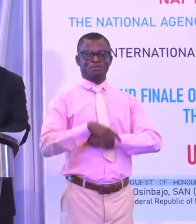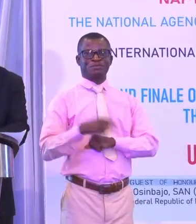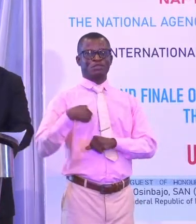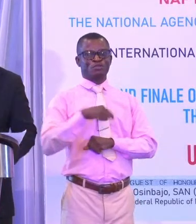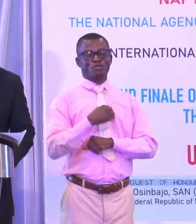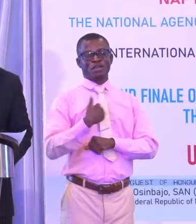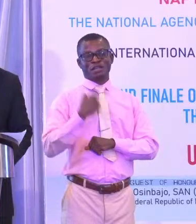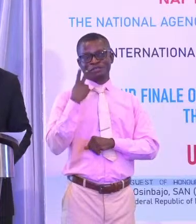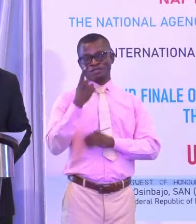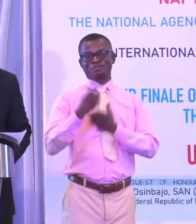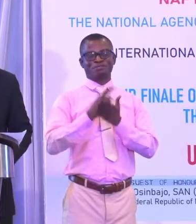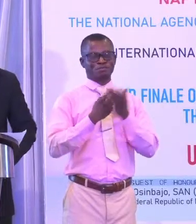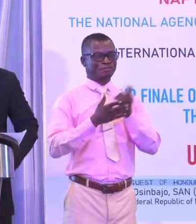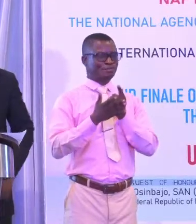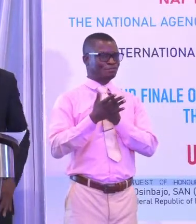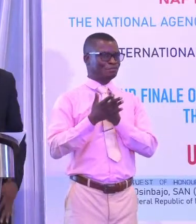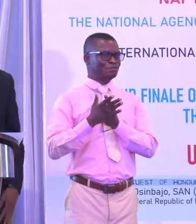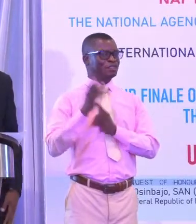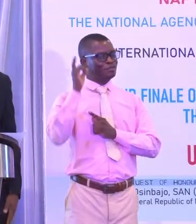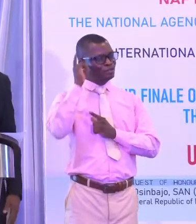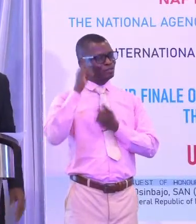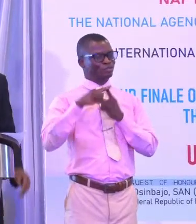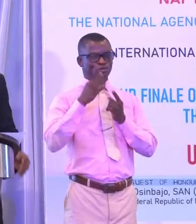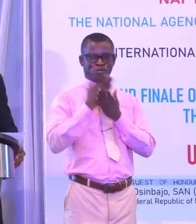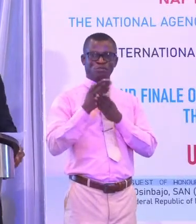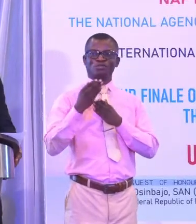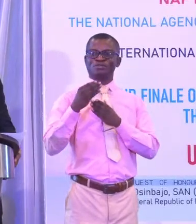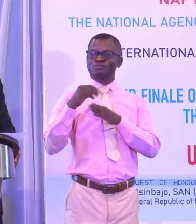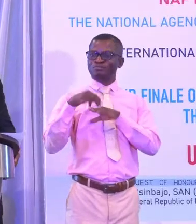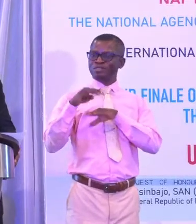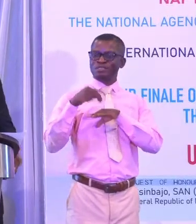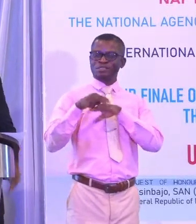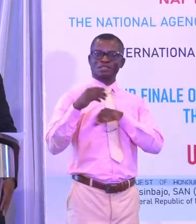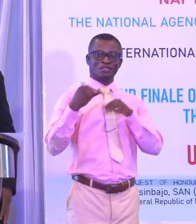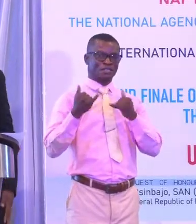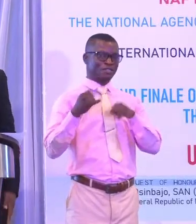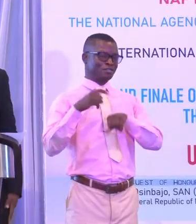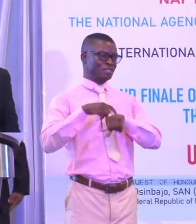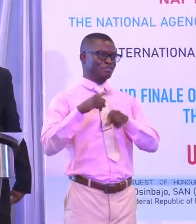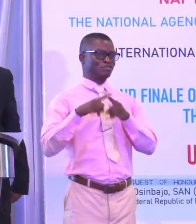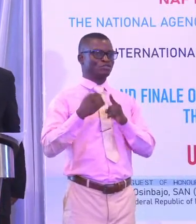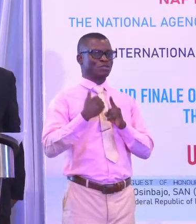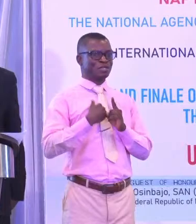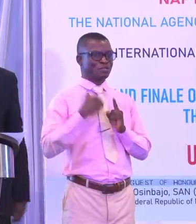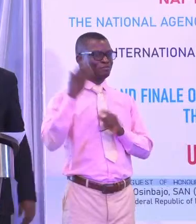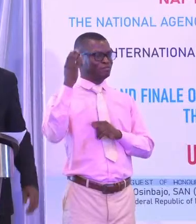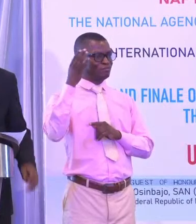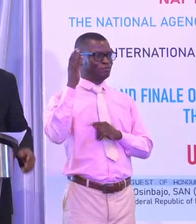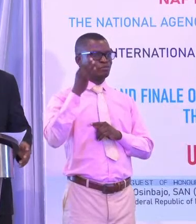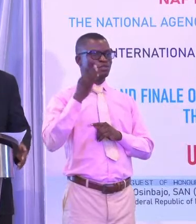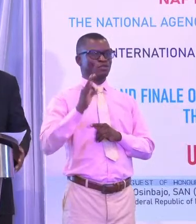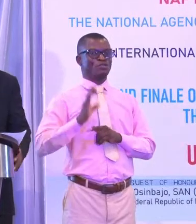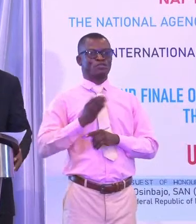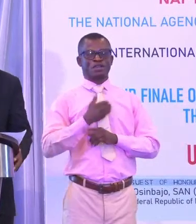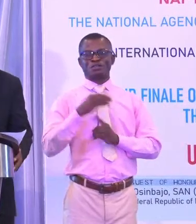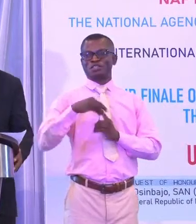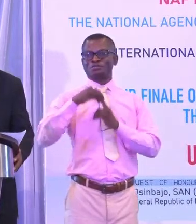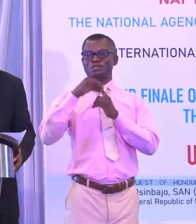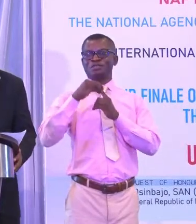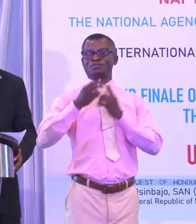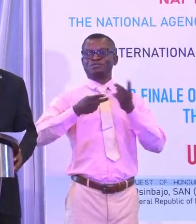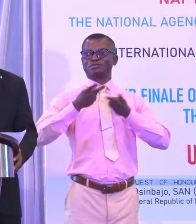have seen the debate, we have listened to goodwill messages, but it's now time to have the address of our special guest of